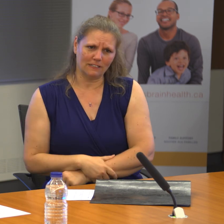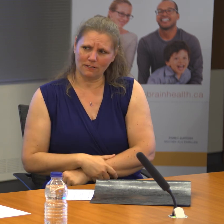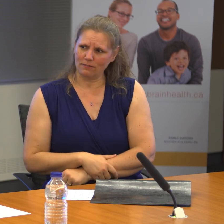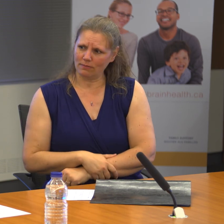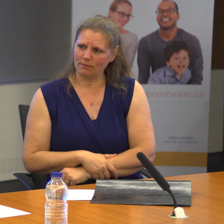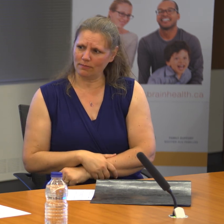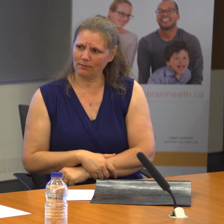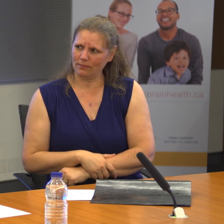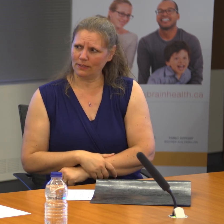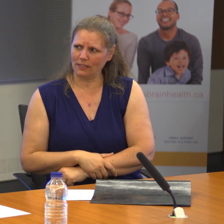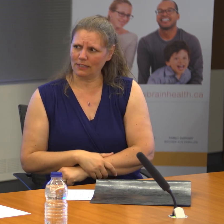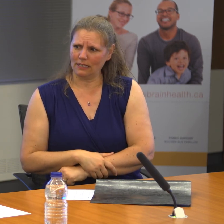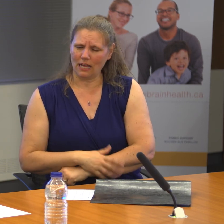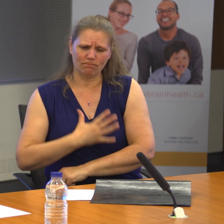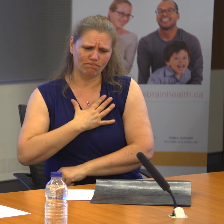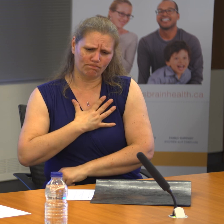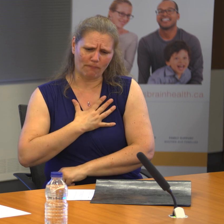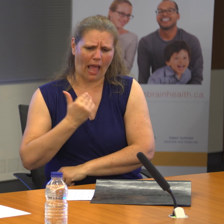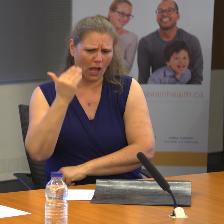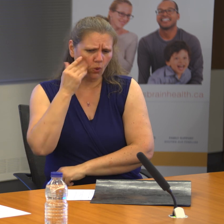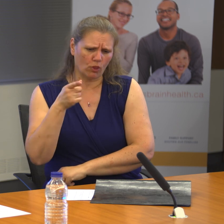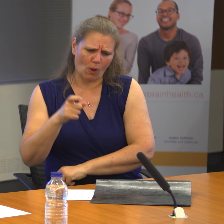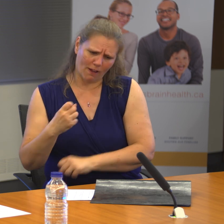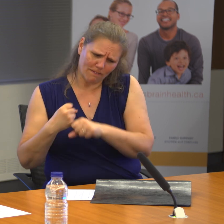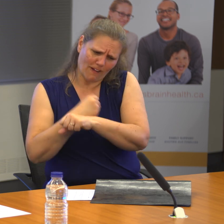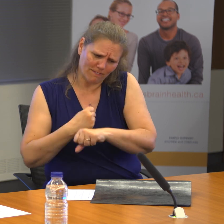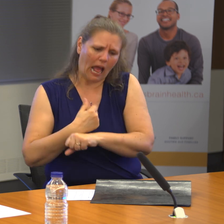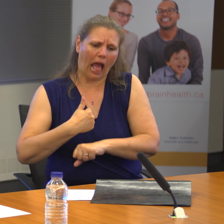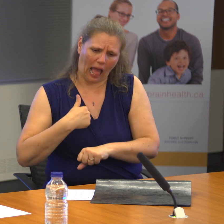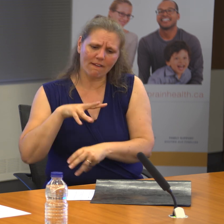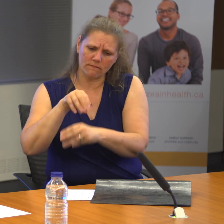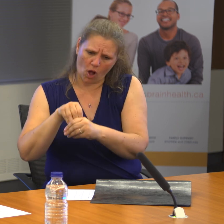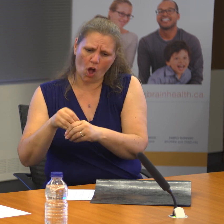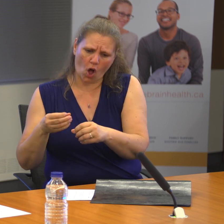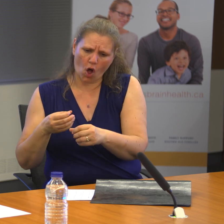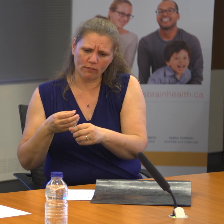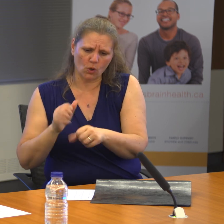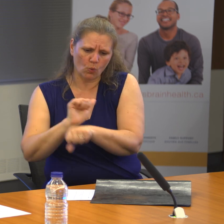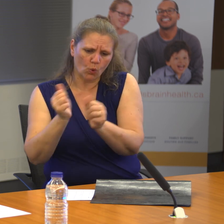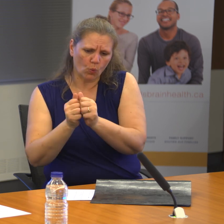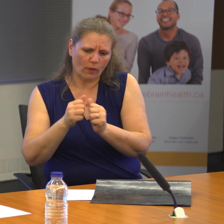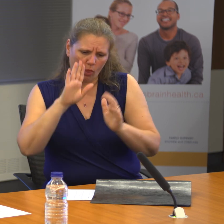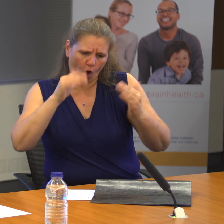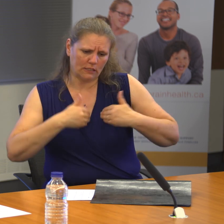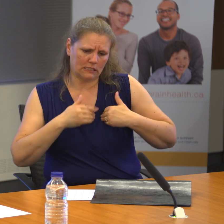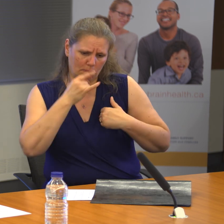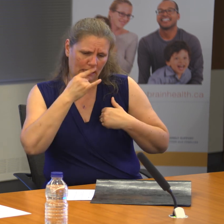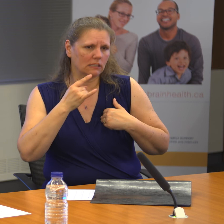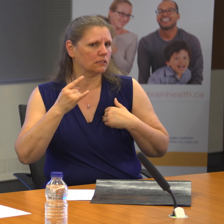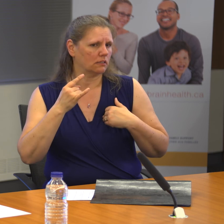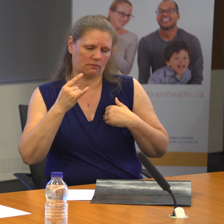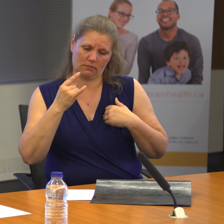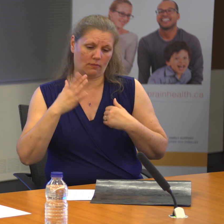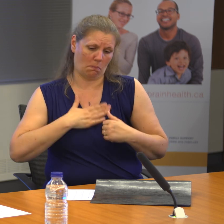You have to fight so hard. I've worked with kids with autism all my life. In our community,